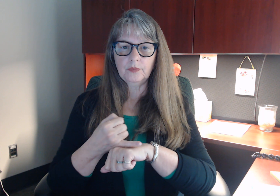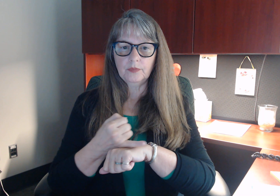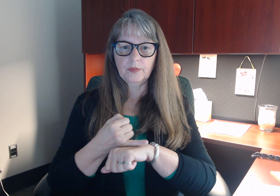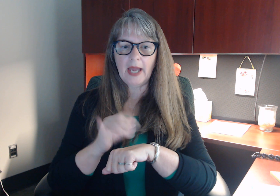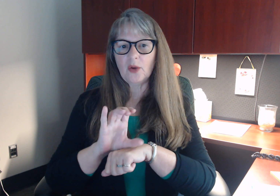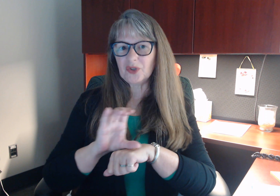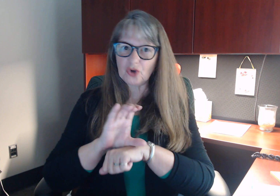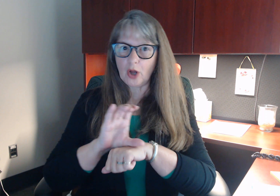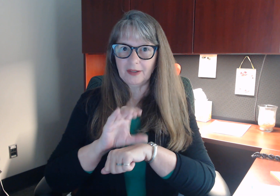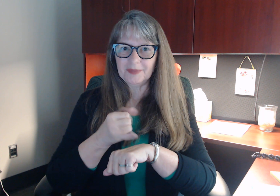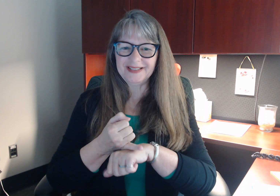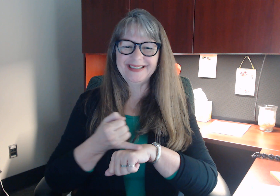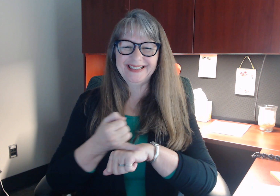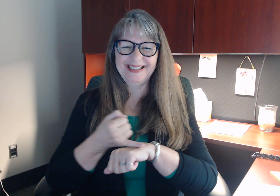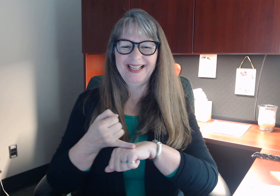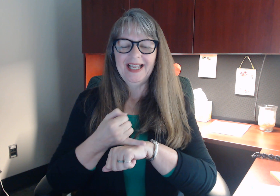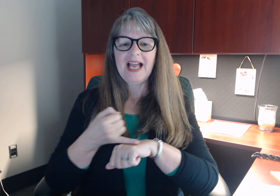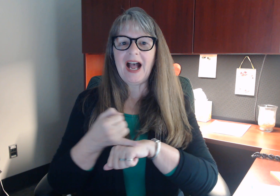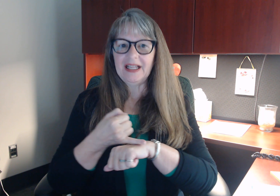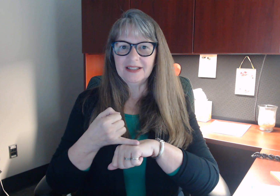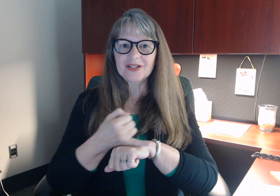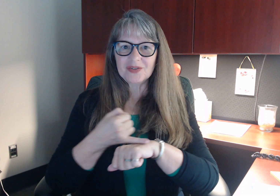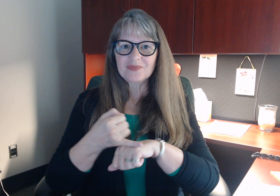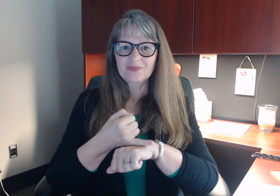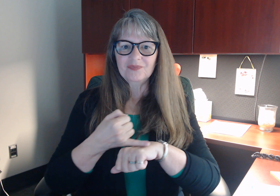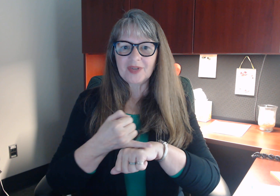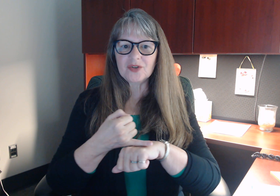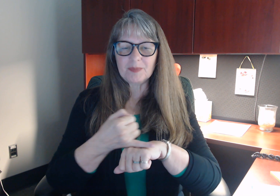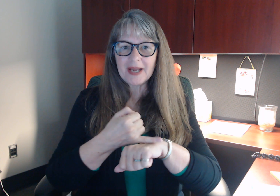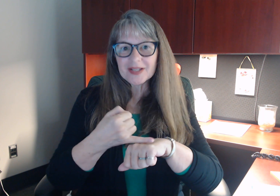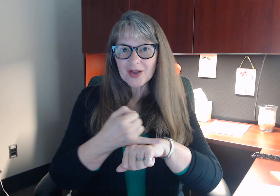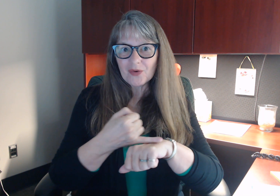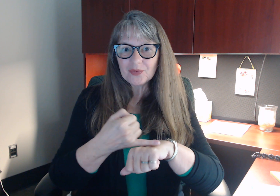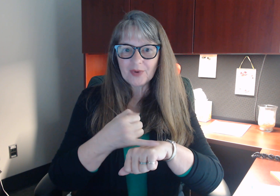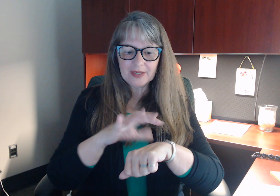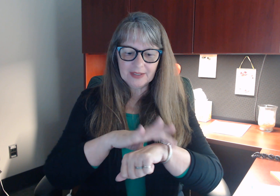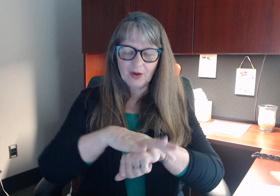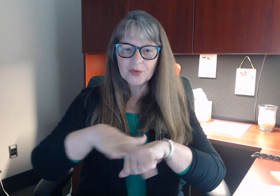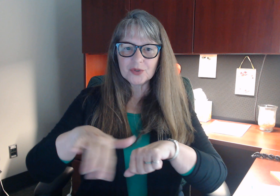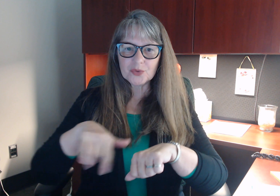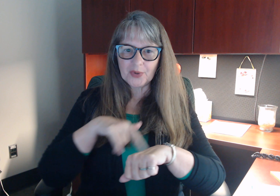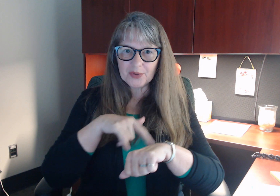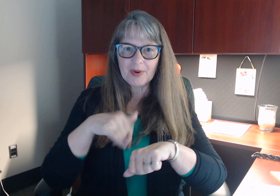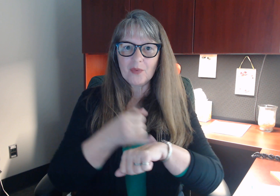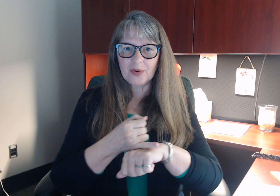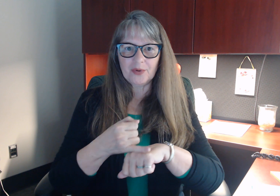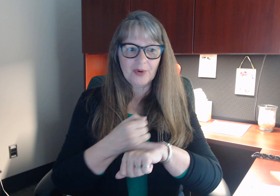I know it's chocolate, but island. Because it's by itself, right? And all this is surrounded by water.